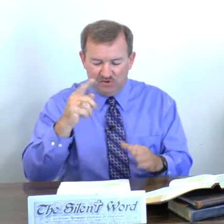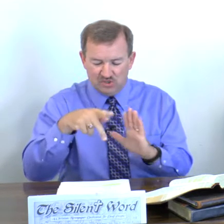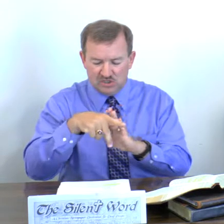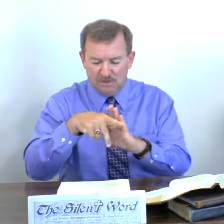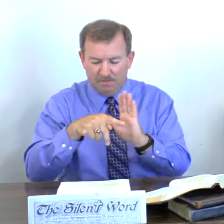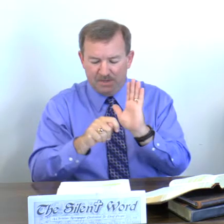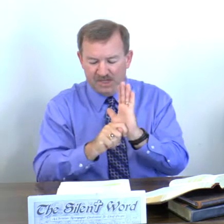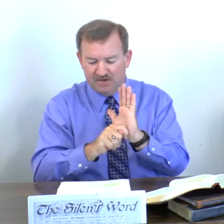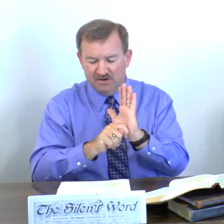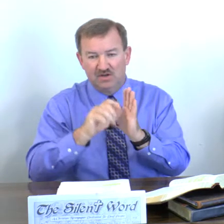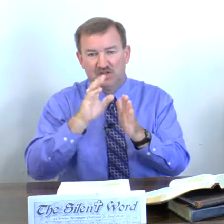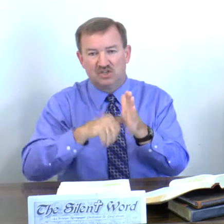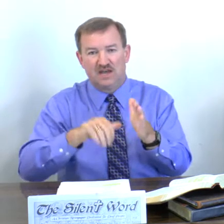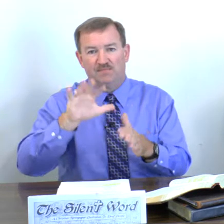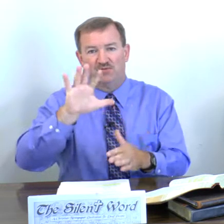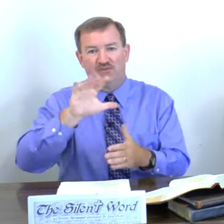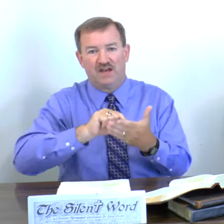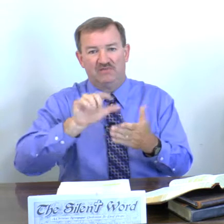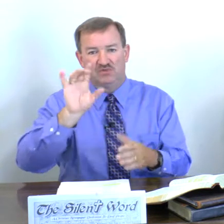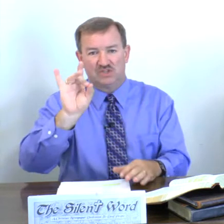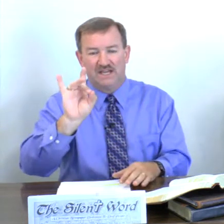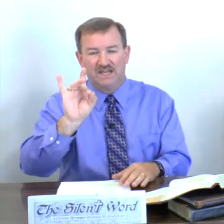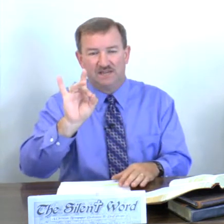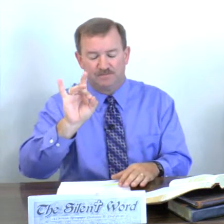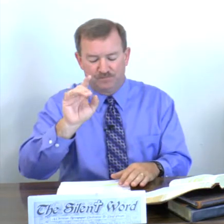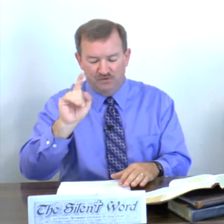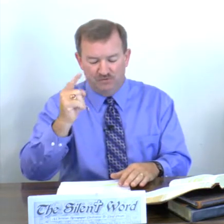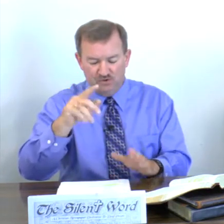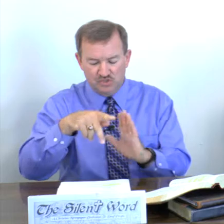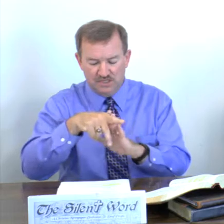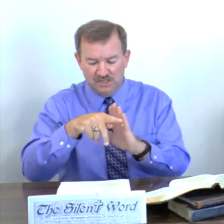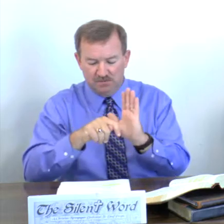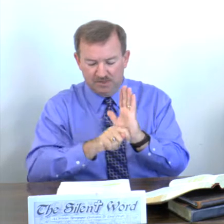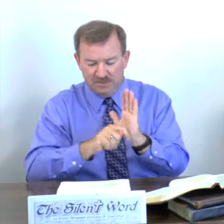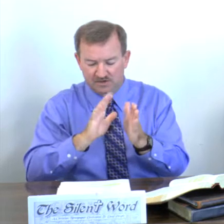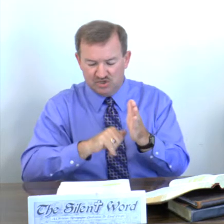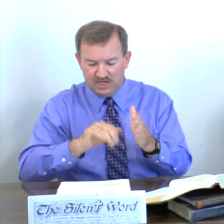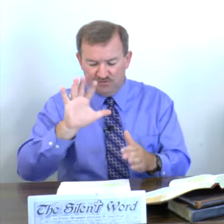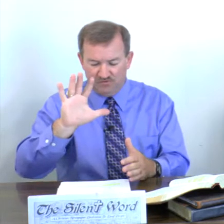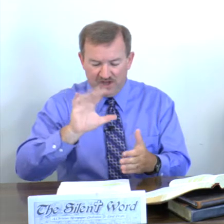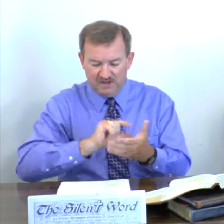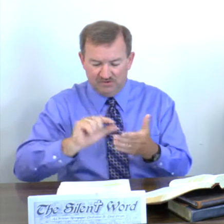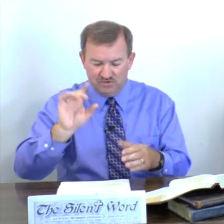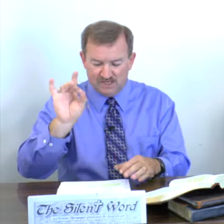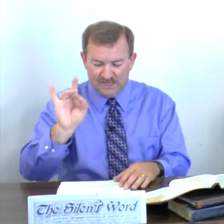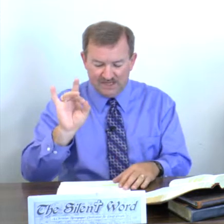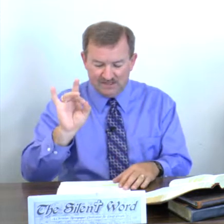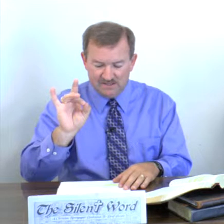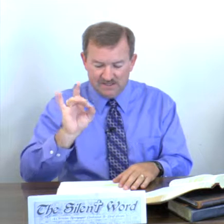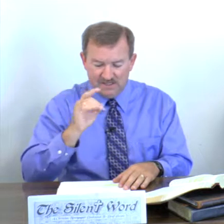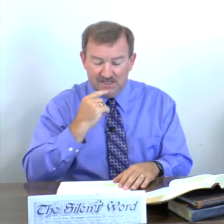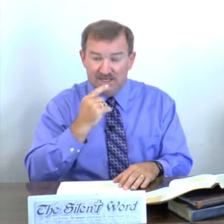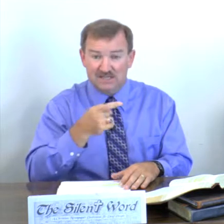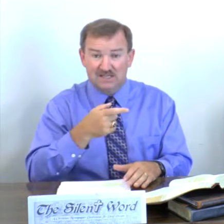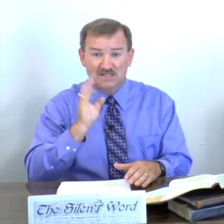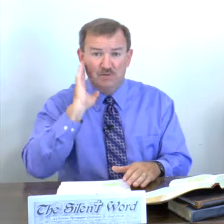1 Peter chapter 5, verse 8. 1 Peter chapter 5, verse 8. It says there,